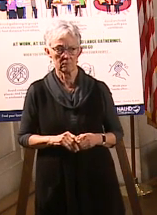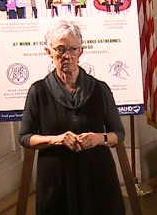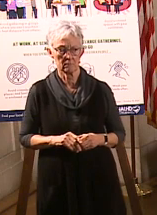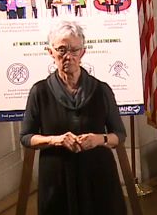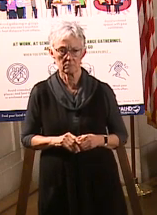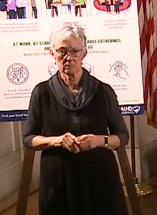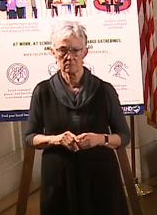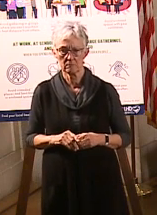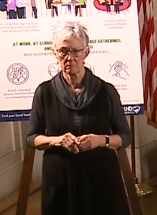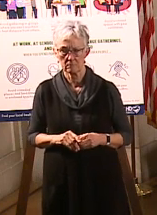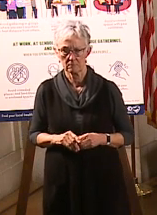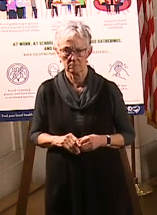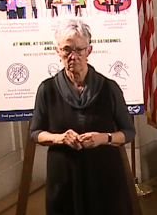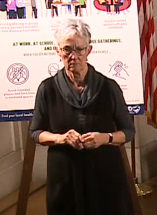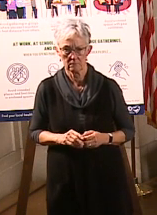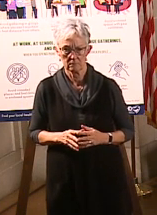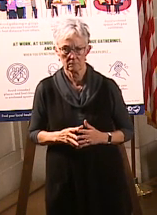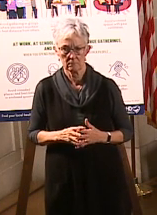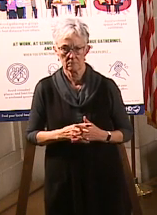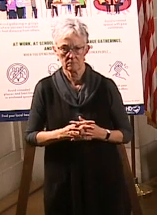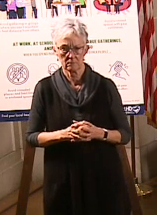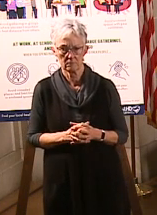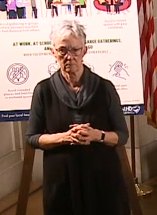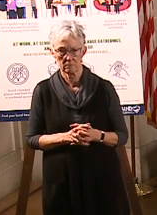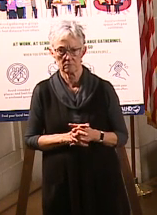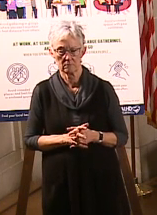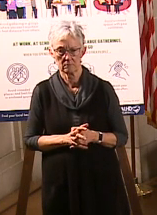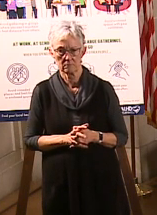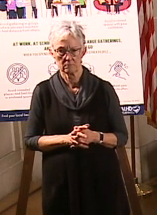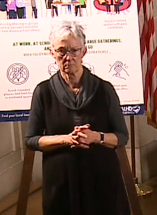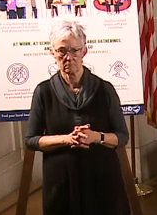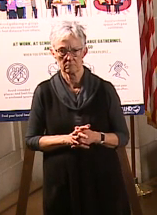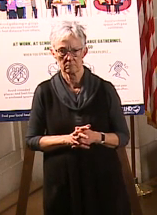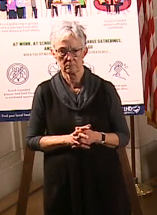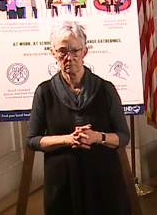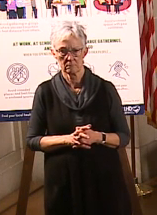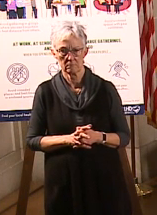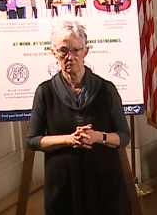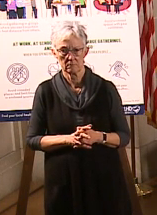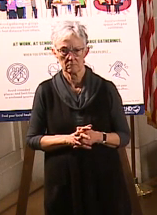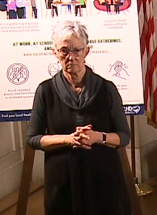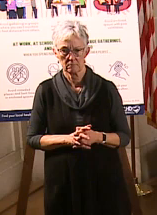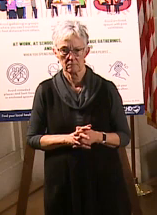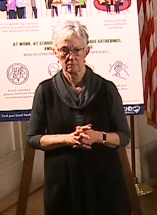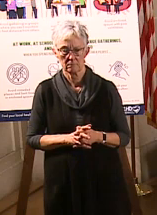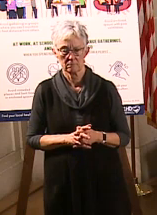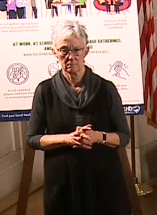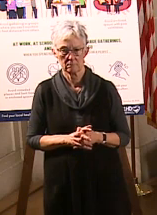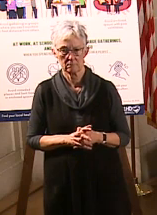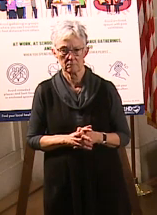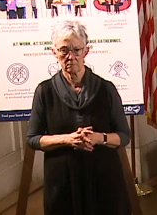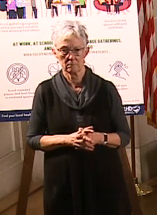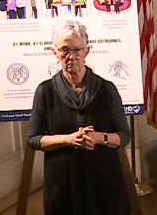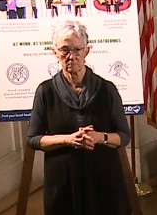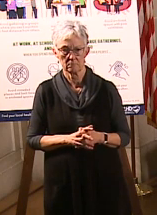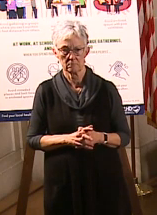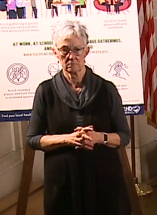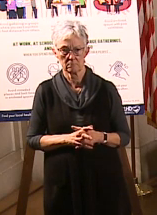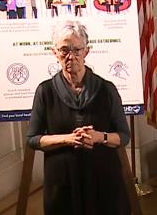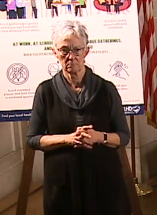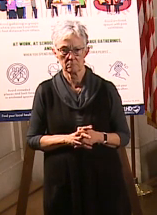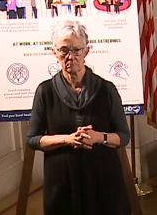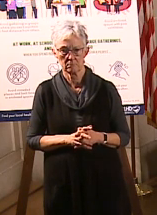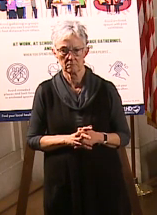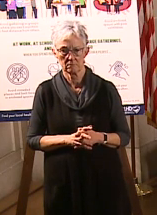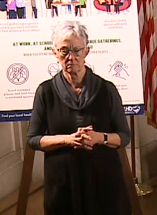Will you be able to go back and tell, will you do that? Will you go back and try to see some of the positives that we had to see if that new strain was in the